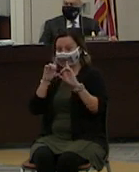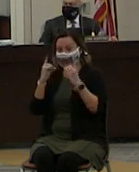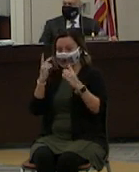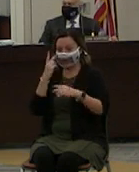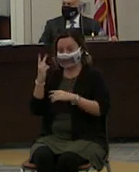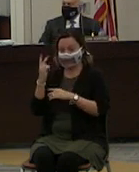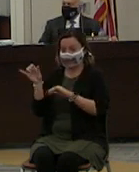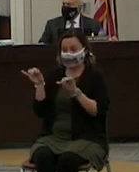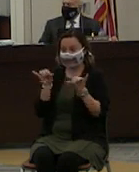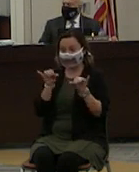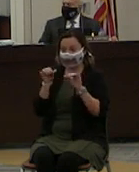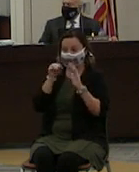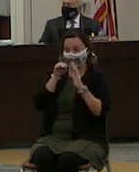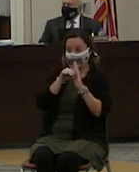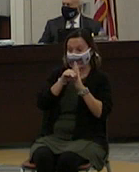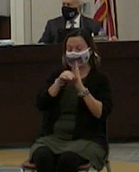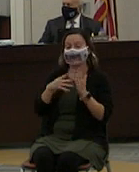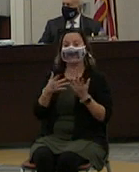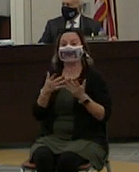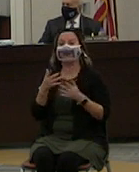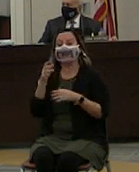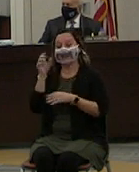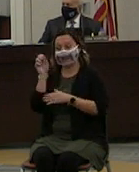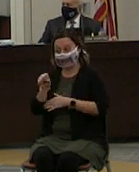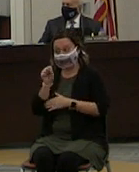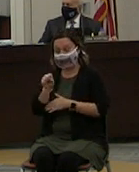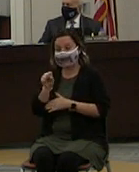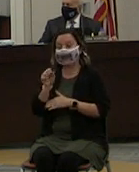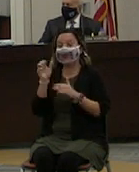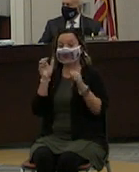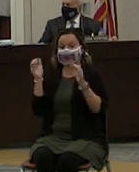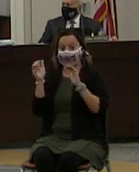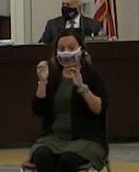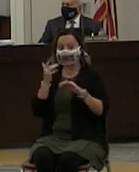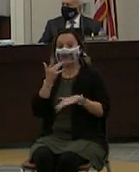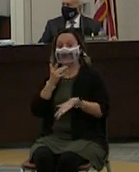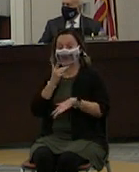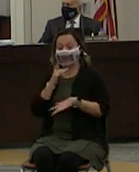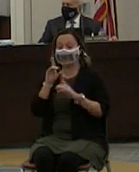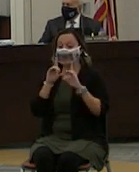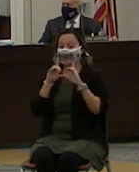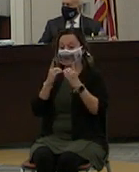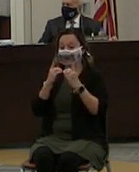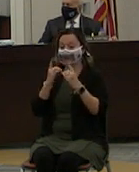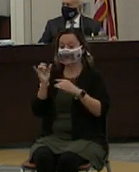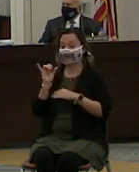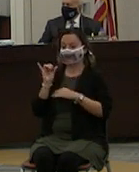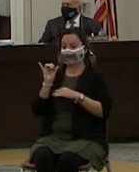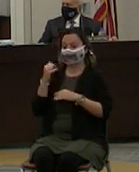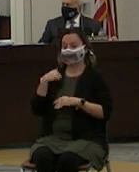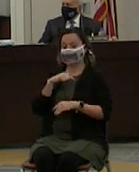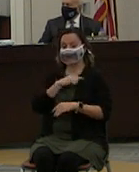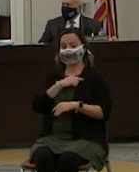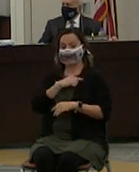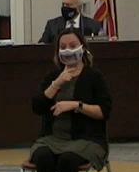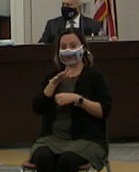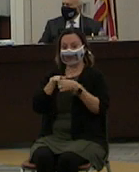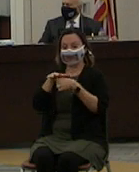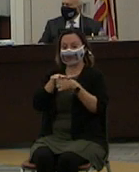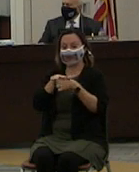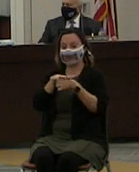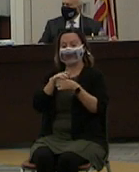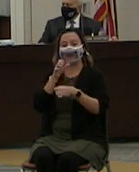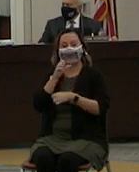declines or? Yeah, certainly our attendance rate compares favorably to districts like us in the St. Louis region. I'm not aware of a